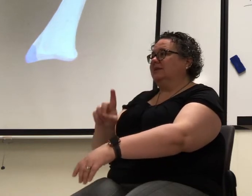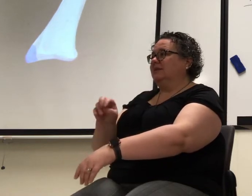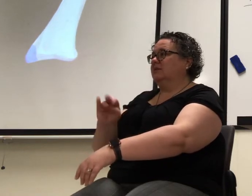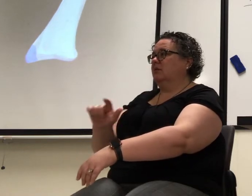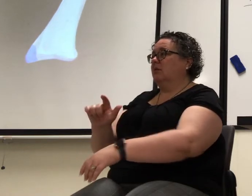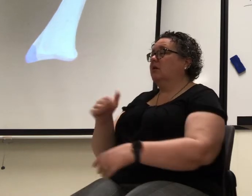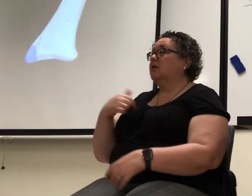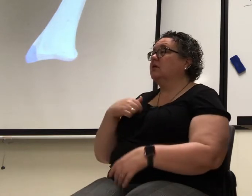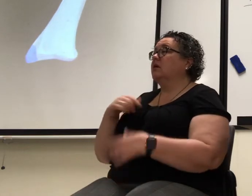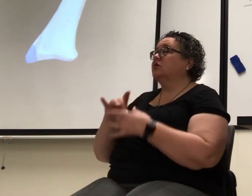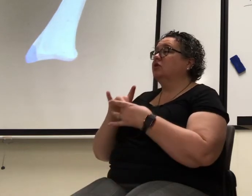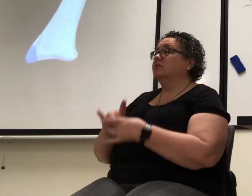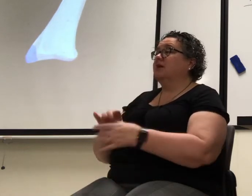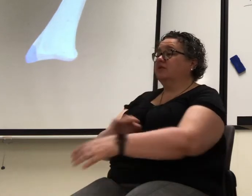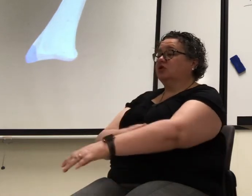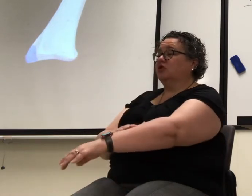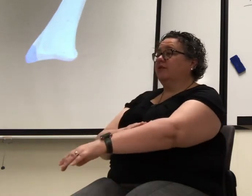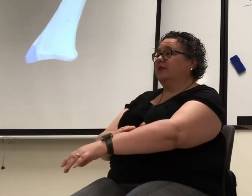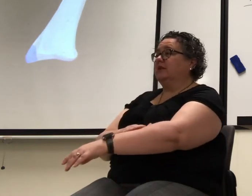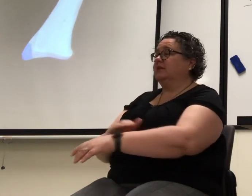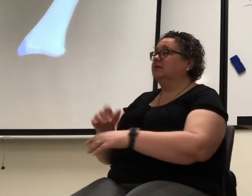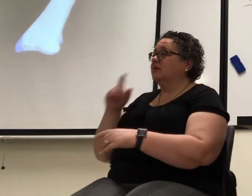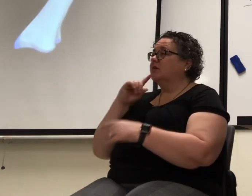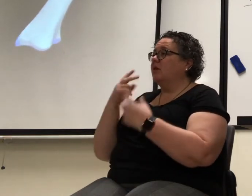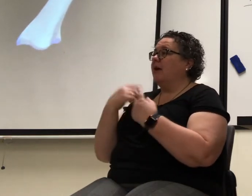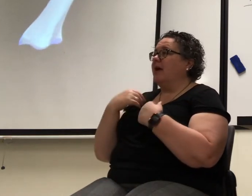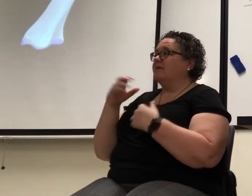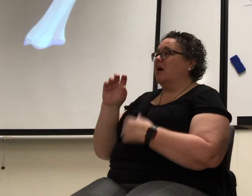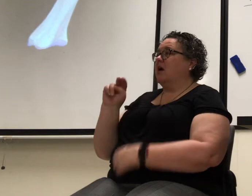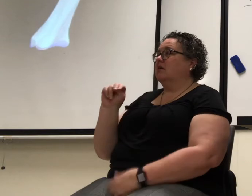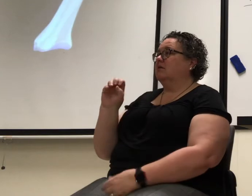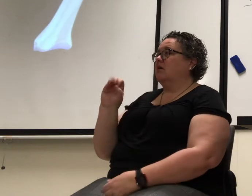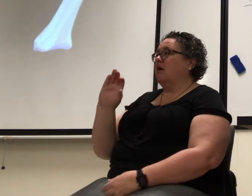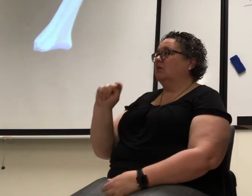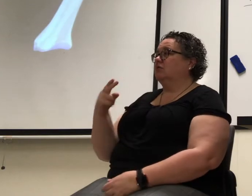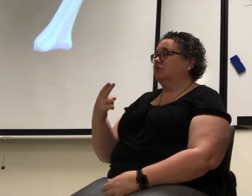you have a little notch called the ulnar notch of the radius.